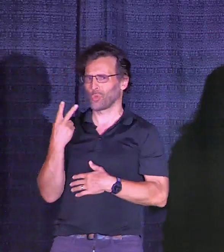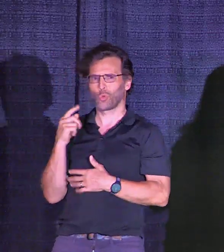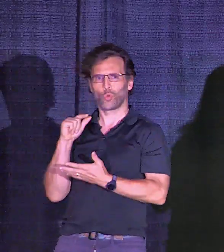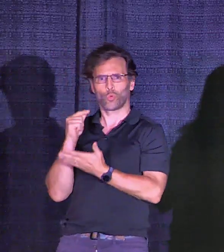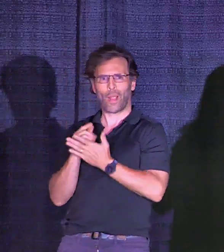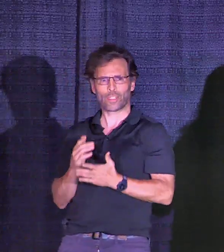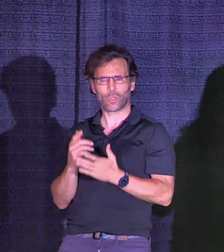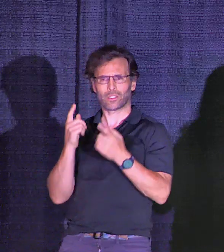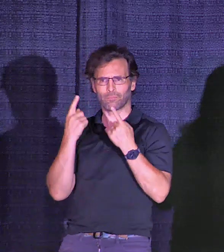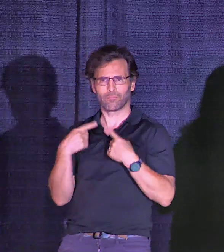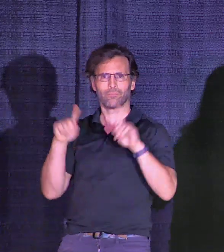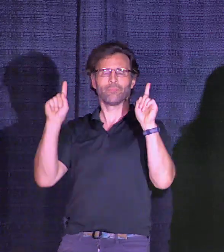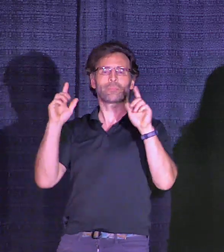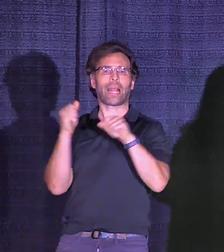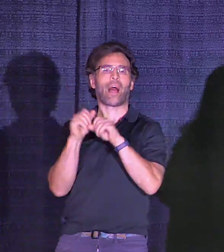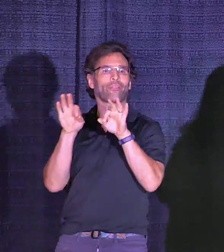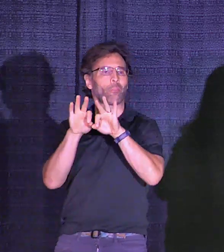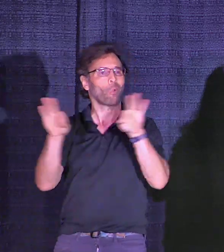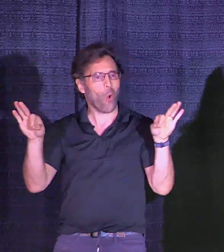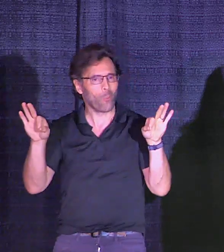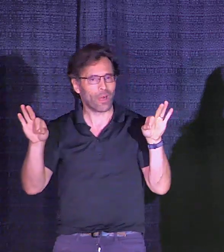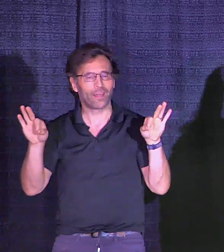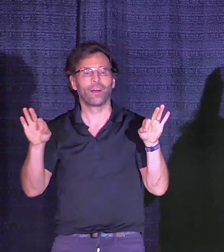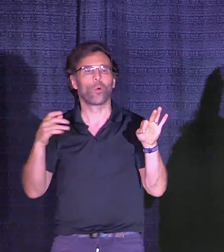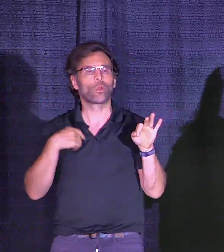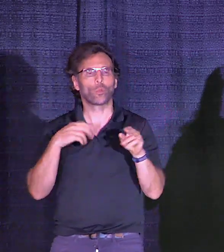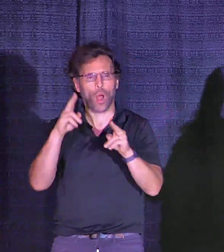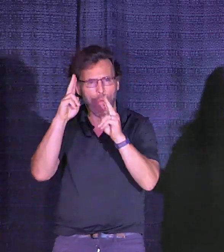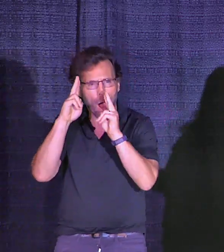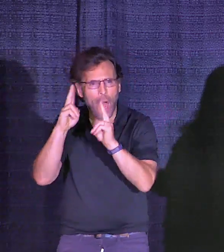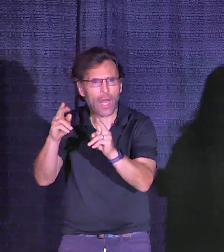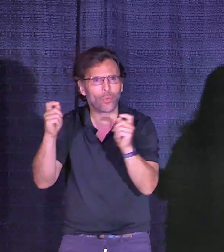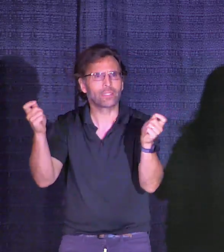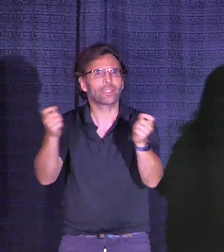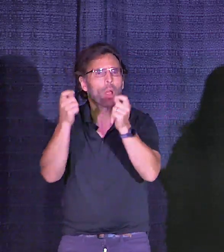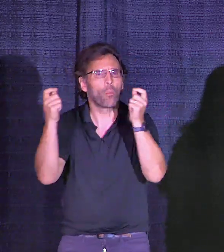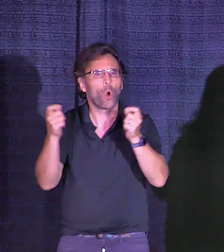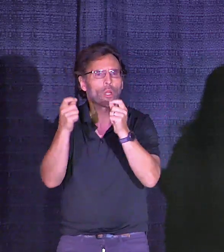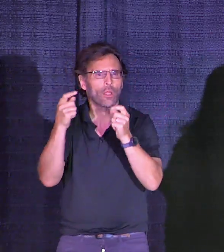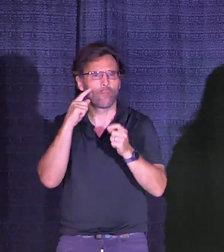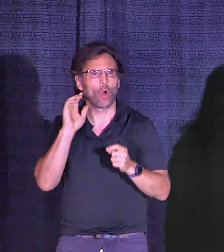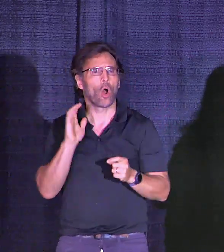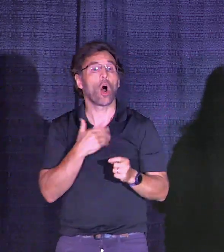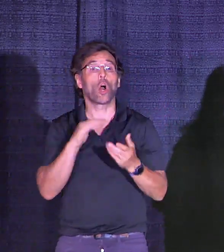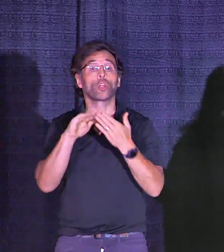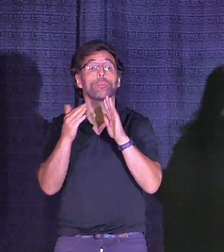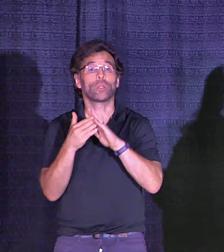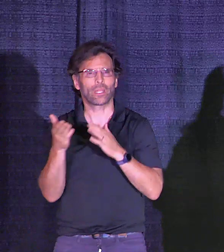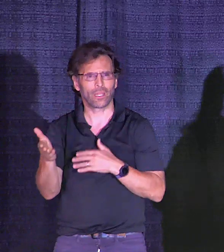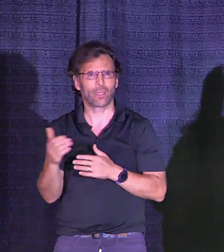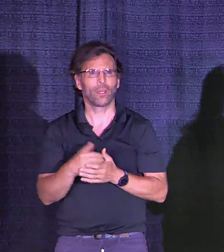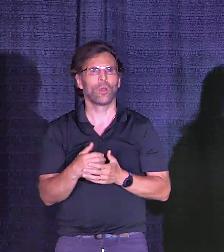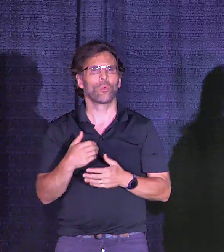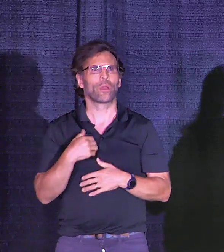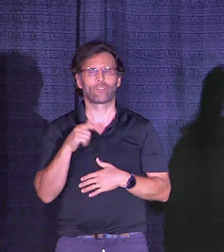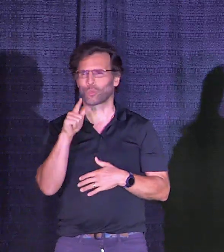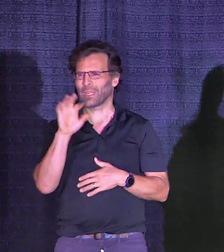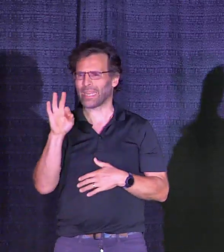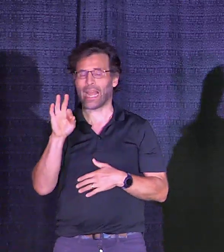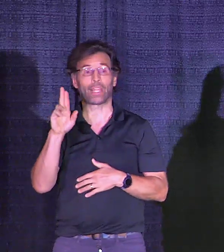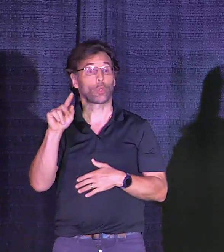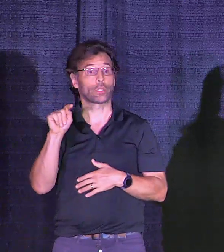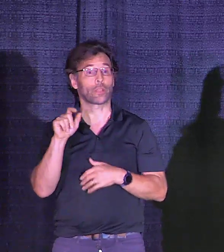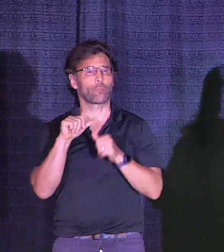had achieved their diploma. So we do an honoring ceremony for our community. And we have 29 units of